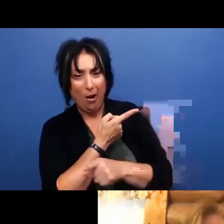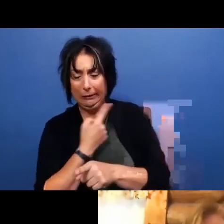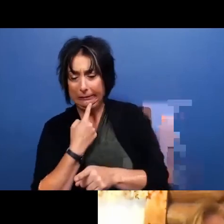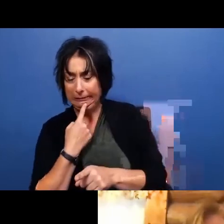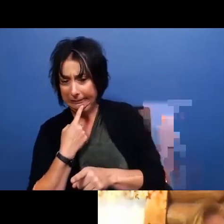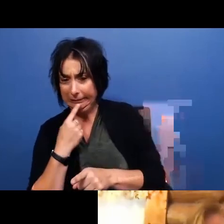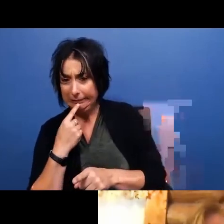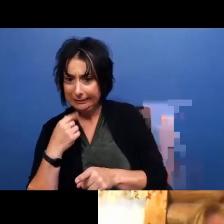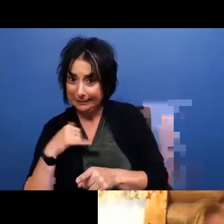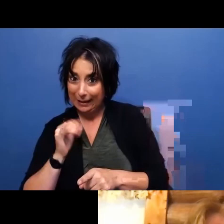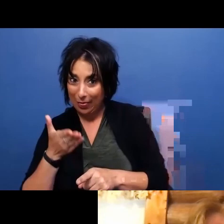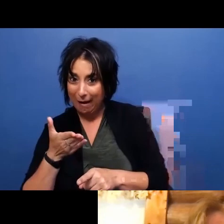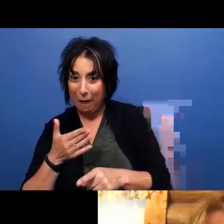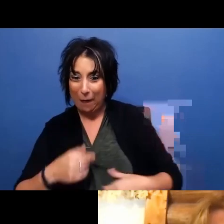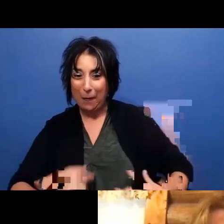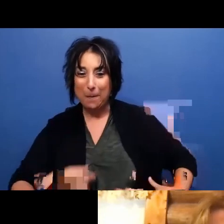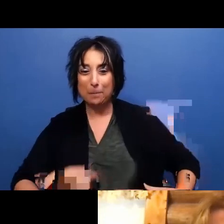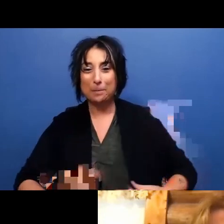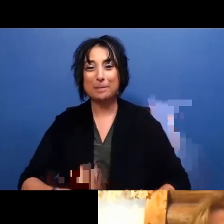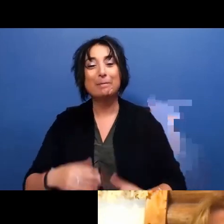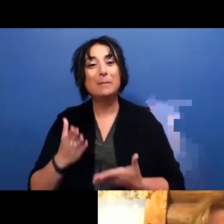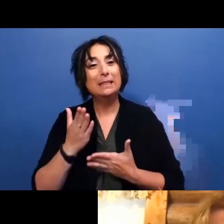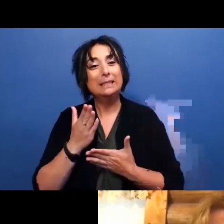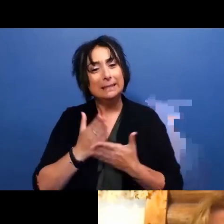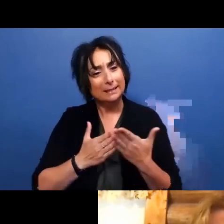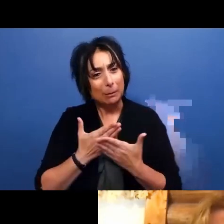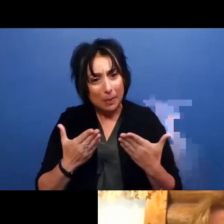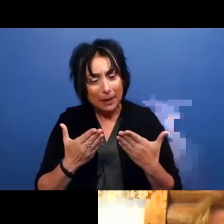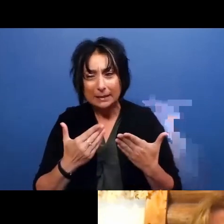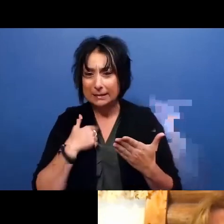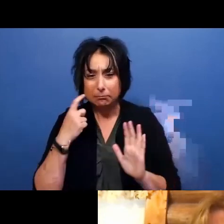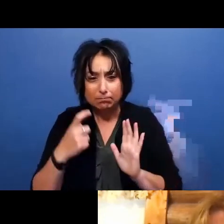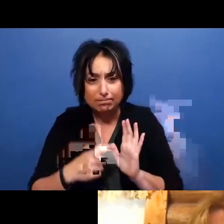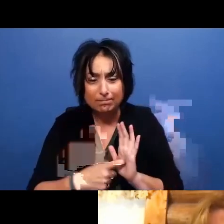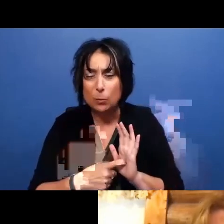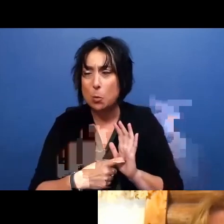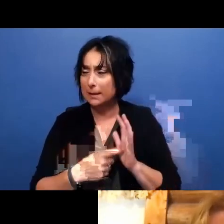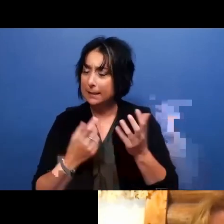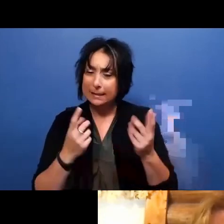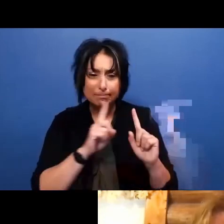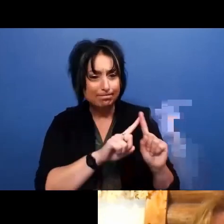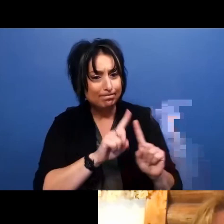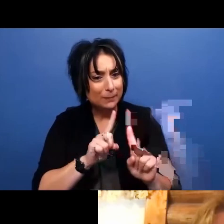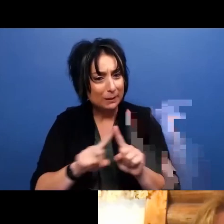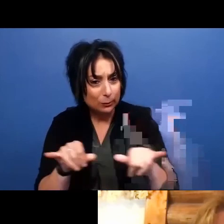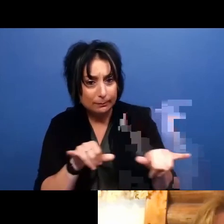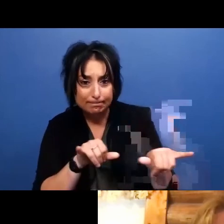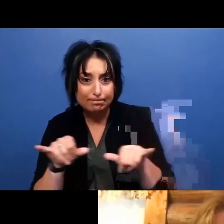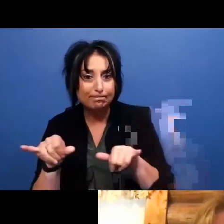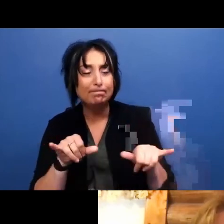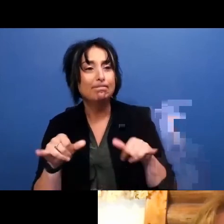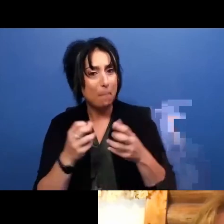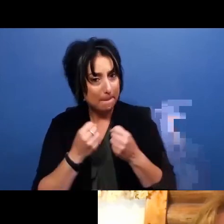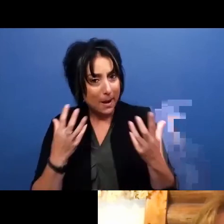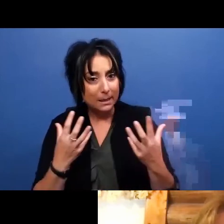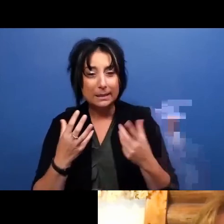of the things that I found were a lot of similarities. And I don't know if it was the